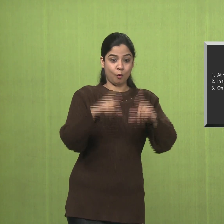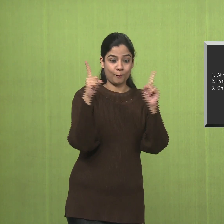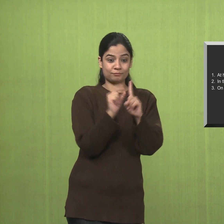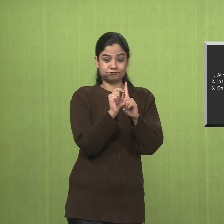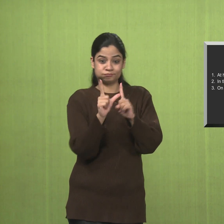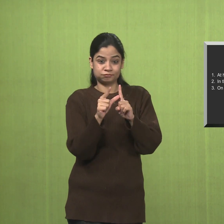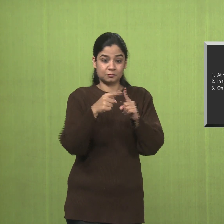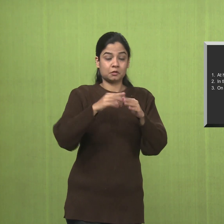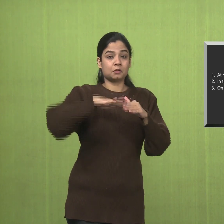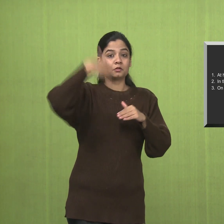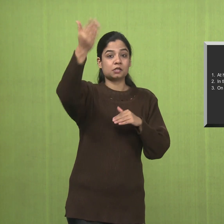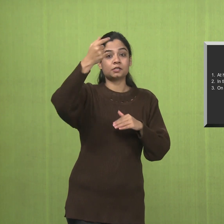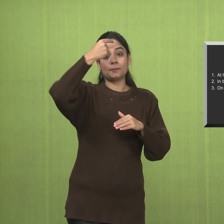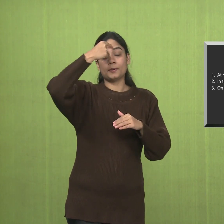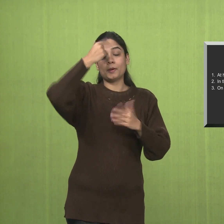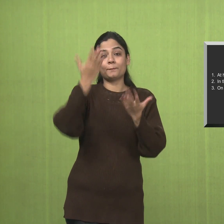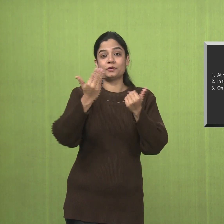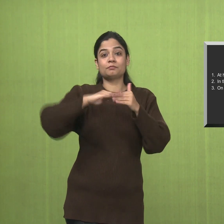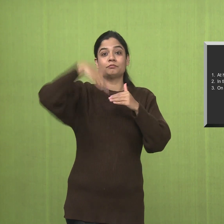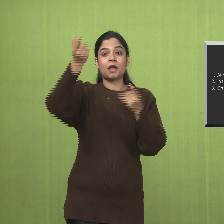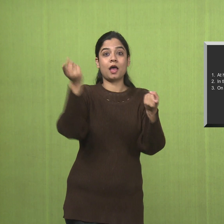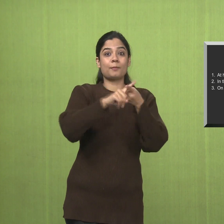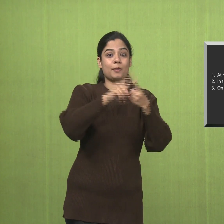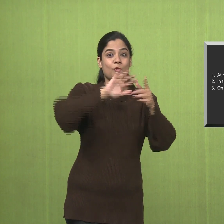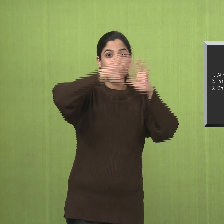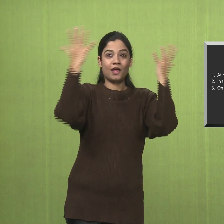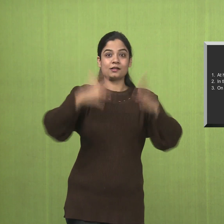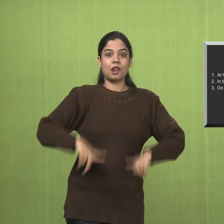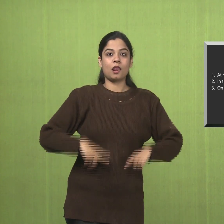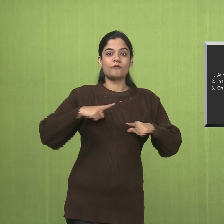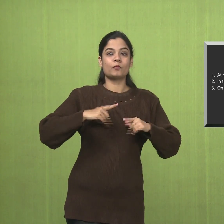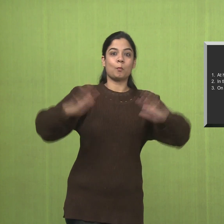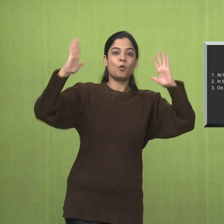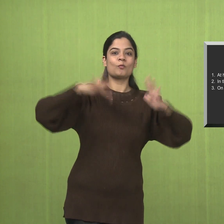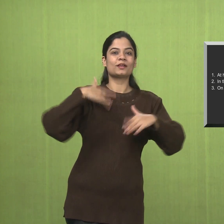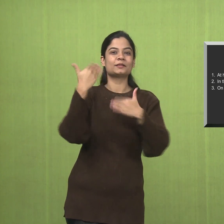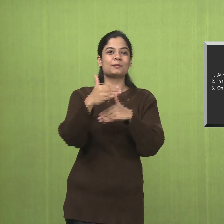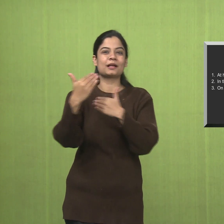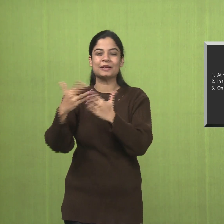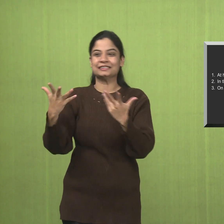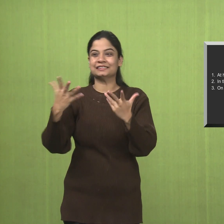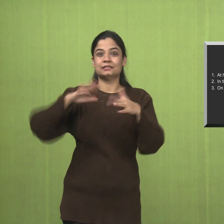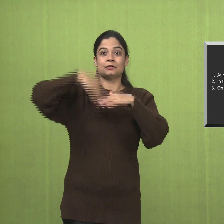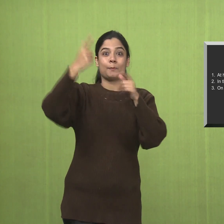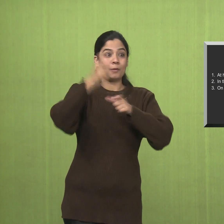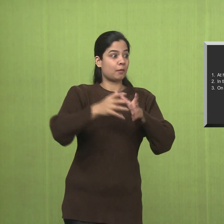In the part 1, we have discussed that if we don't conserve energy for the future generations, it's going to be very, very